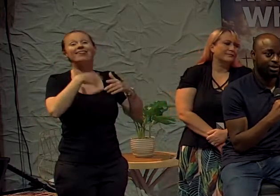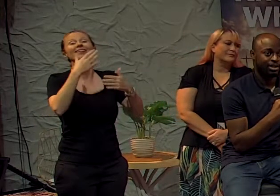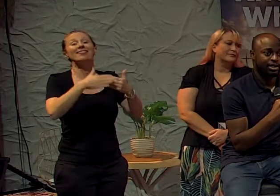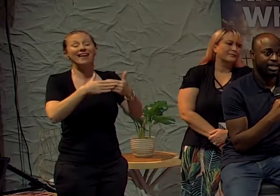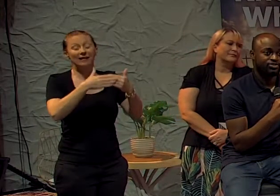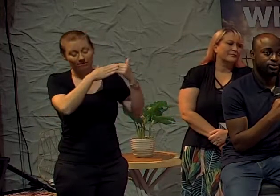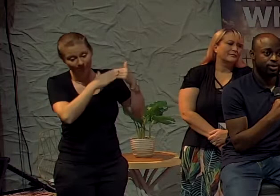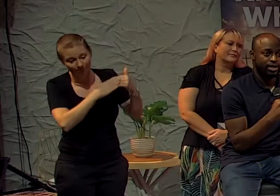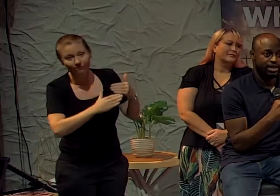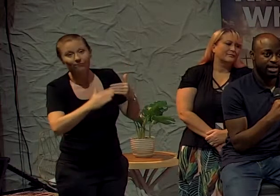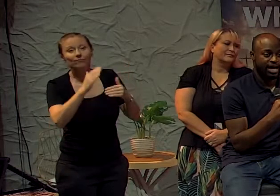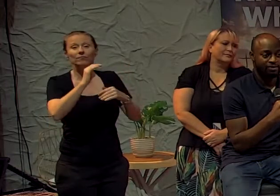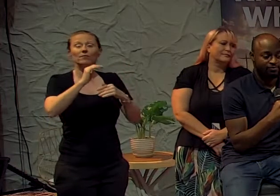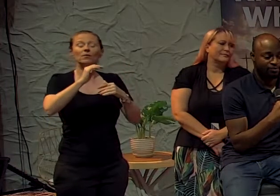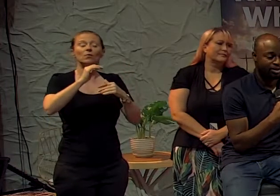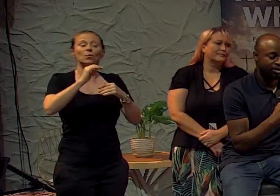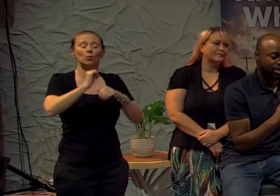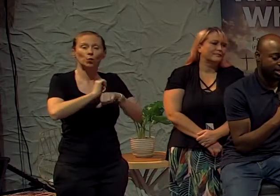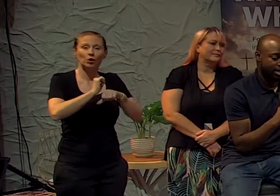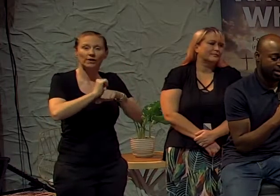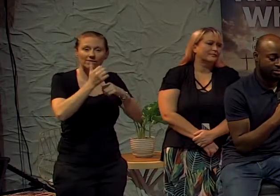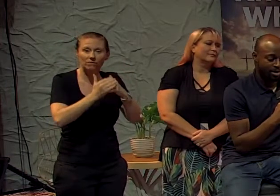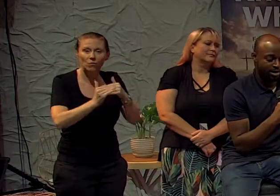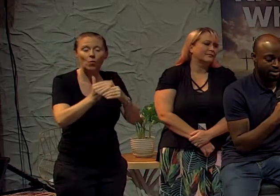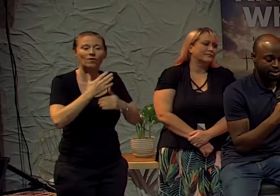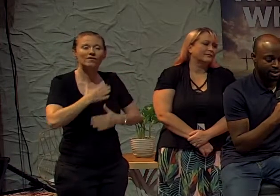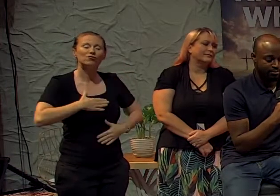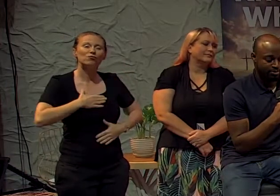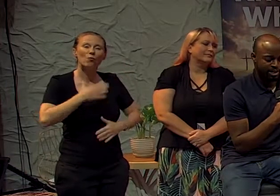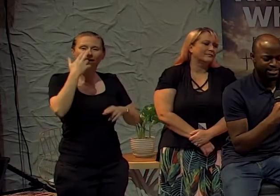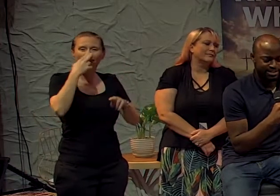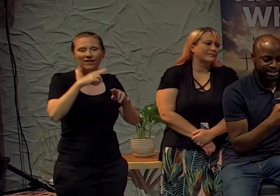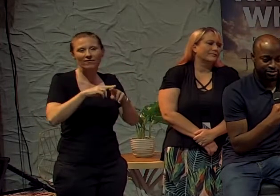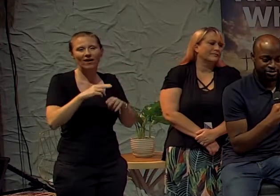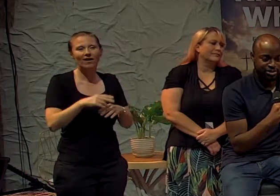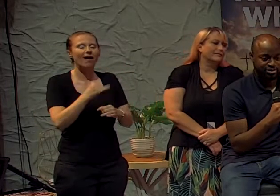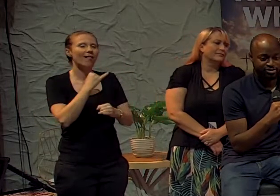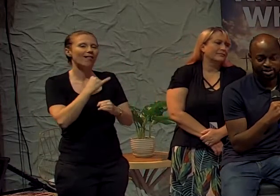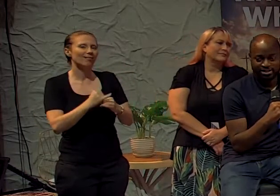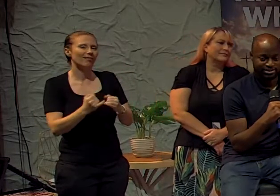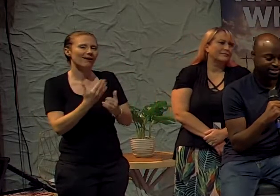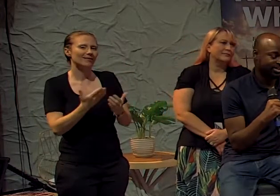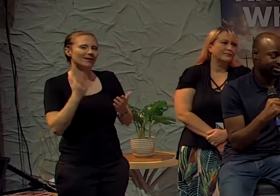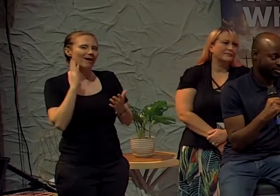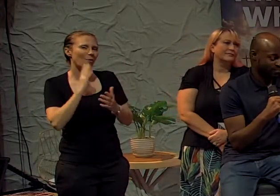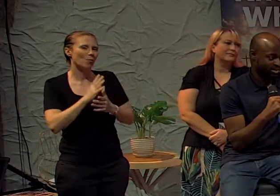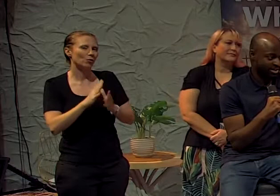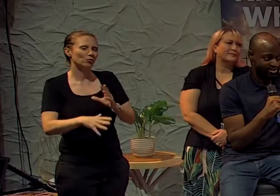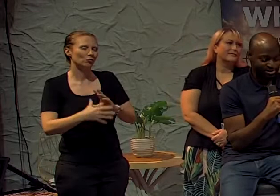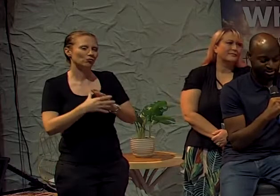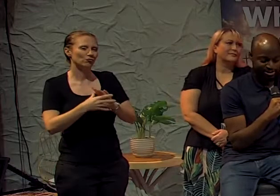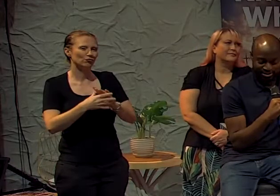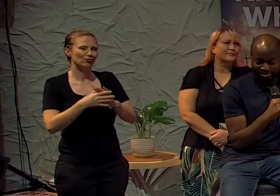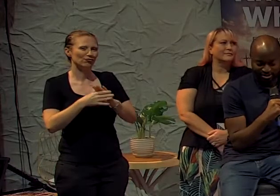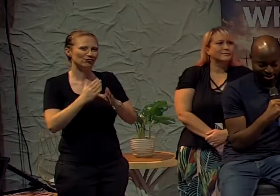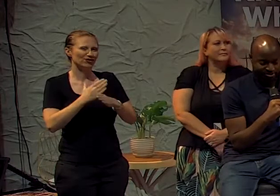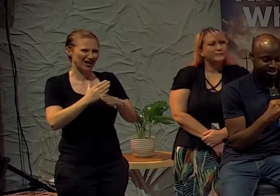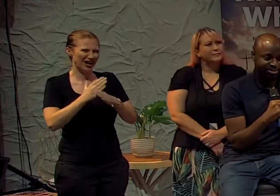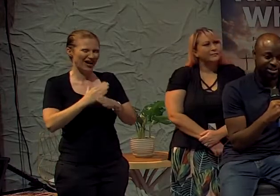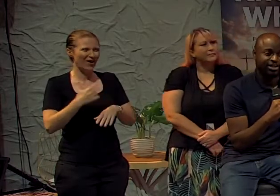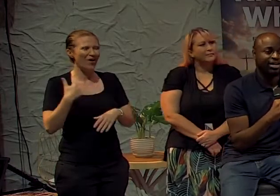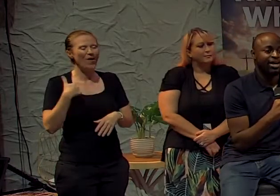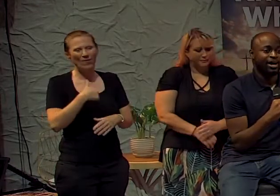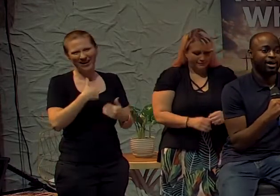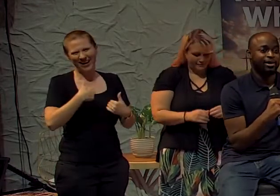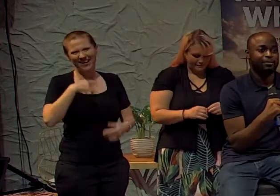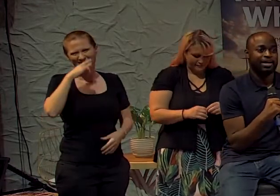and really enjoying and having fun in our marriage. The last thing that I will share, you guys see us, we have kids, they're right there every